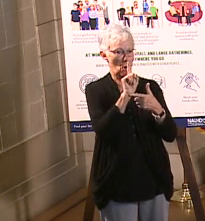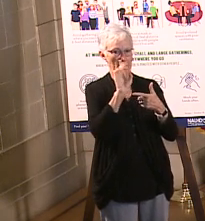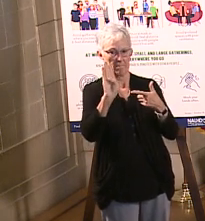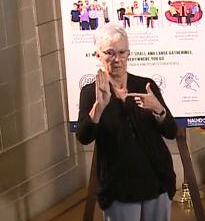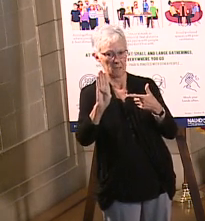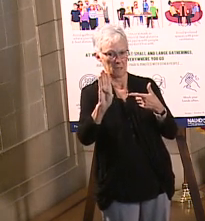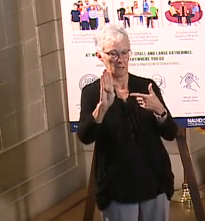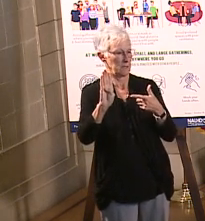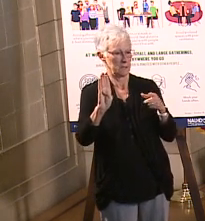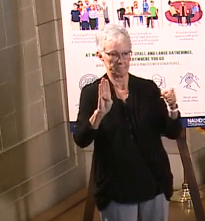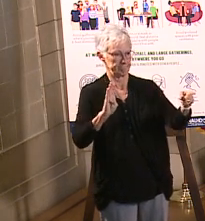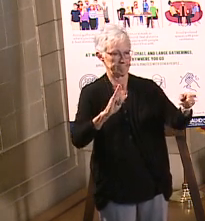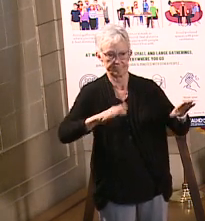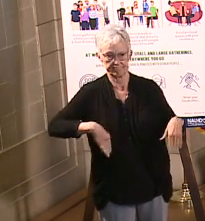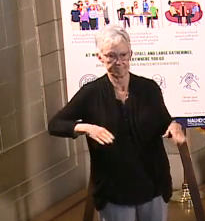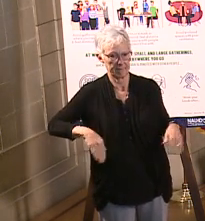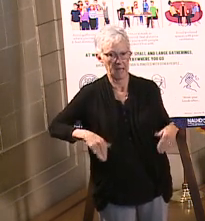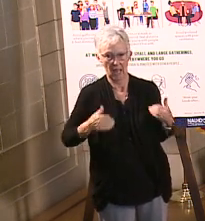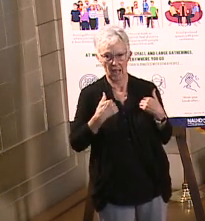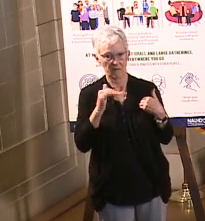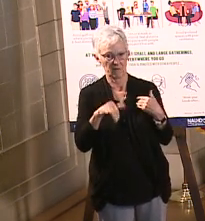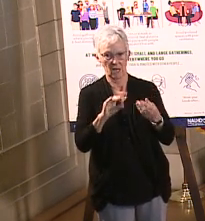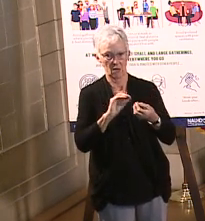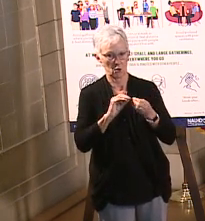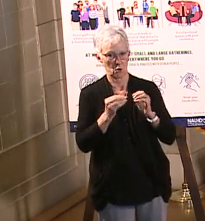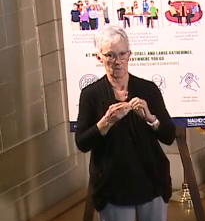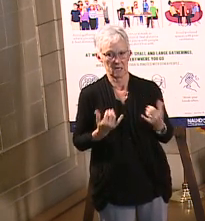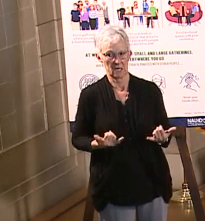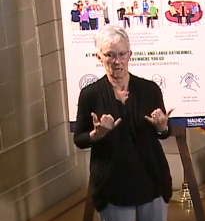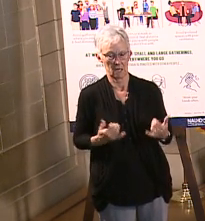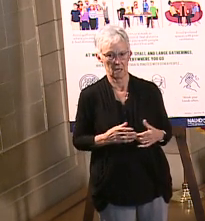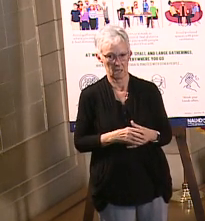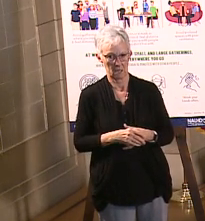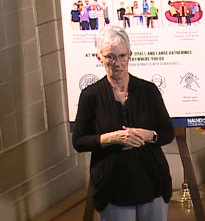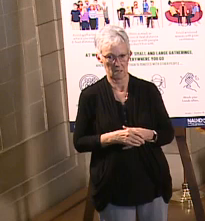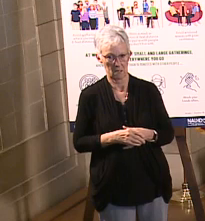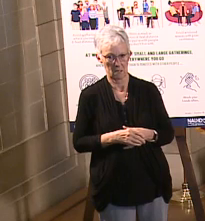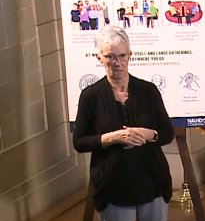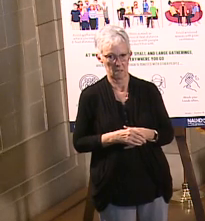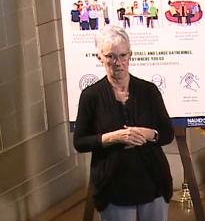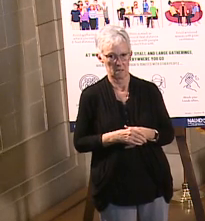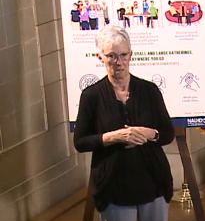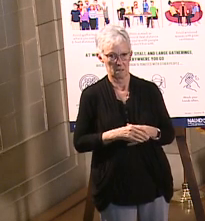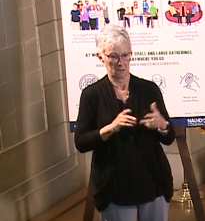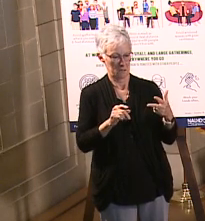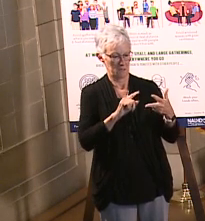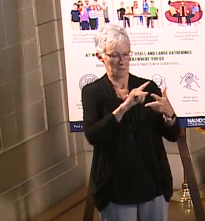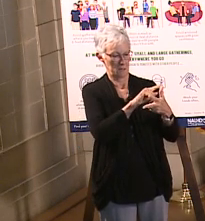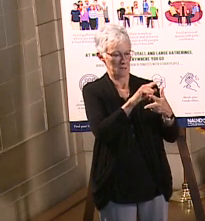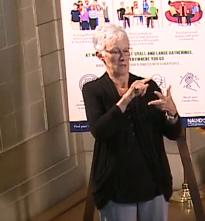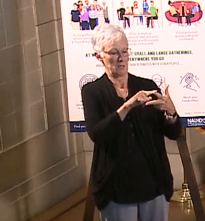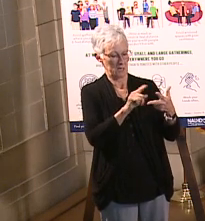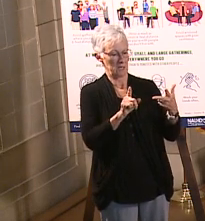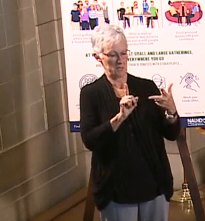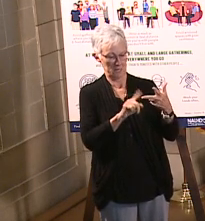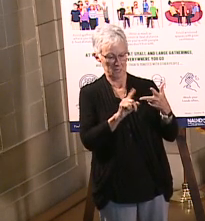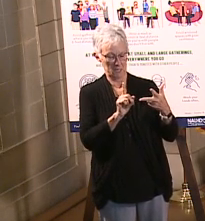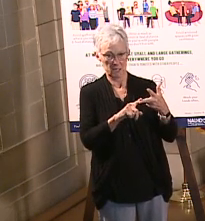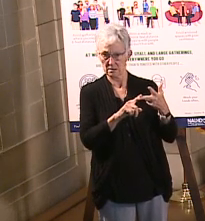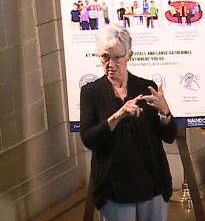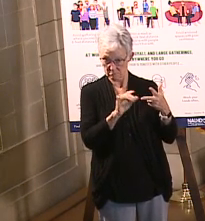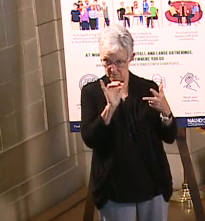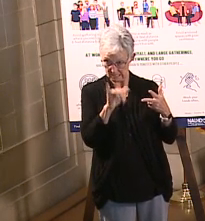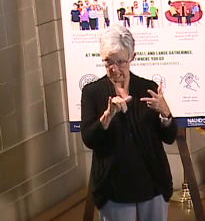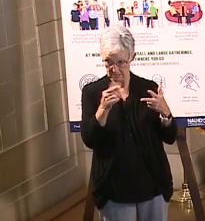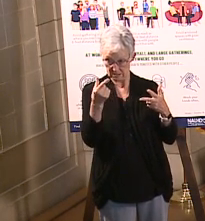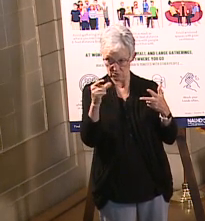don't have that data right now. And then is the next group, then, is that the general public after phase 1B? And then the question is,